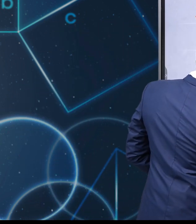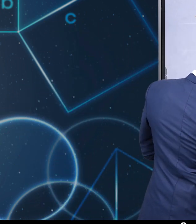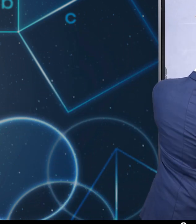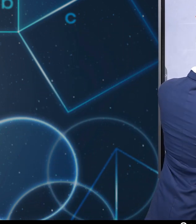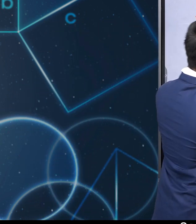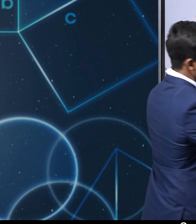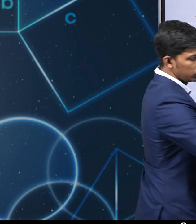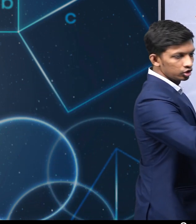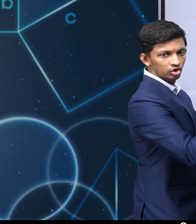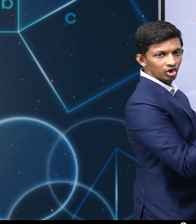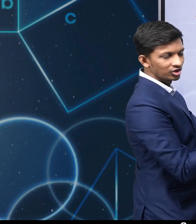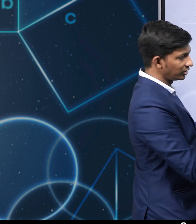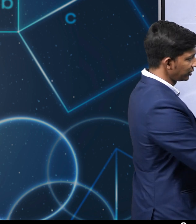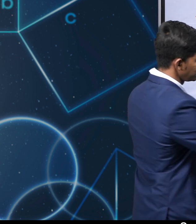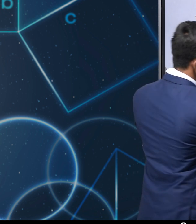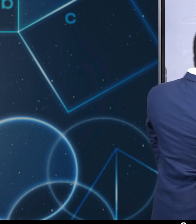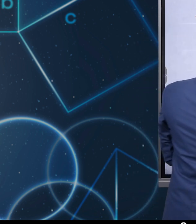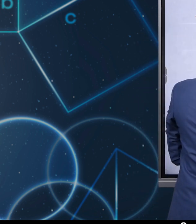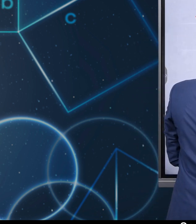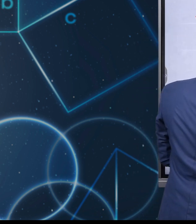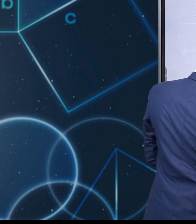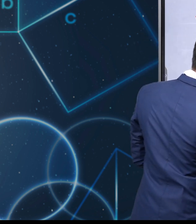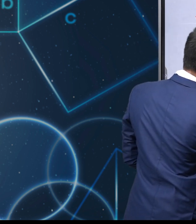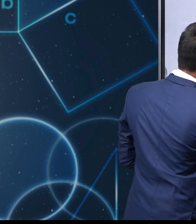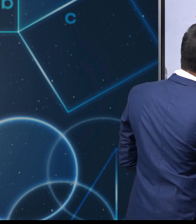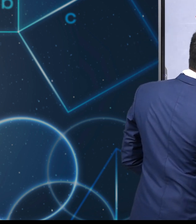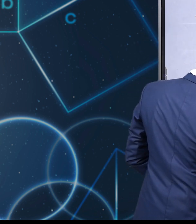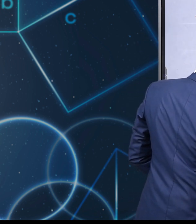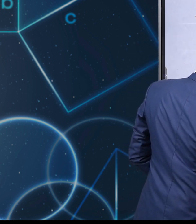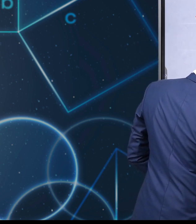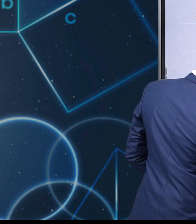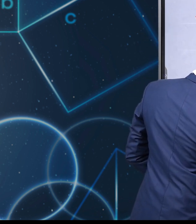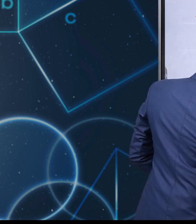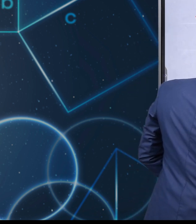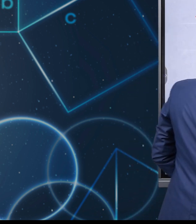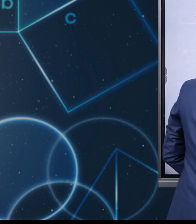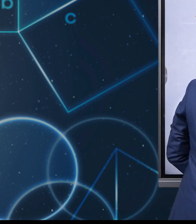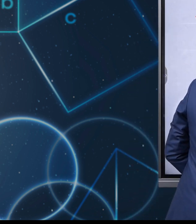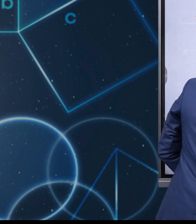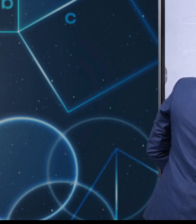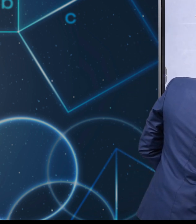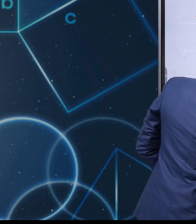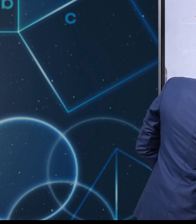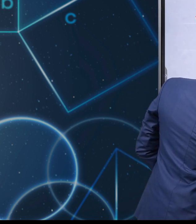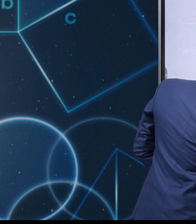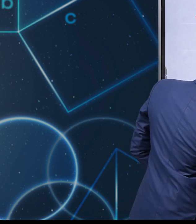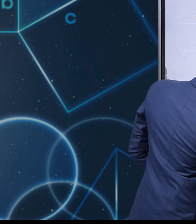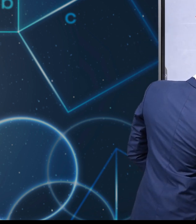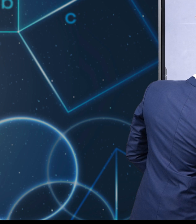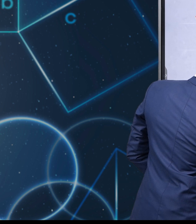So, we transport x to the left hand side and transport 7 to the right hand side. So, x is